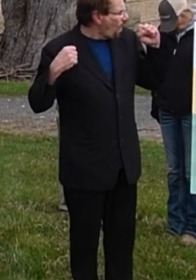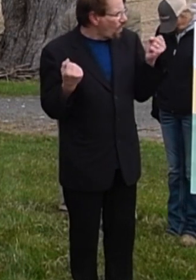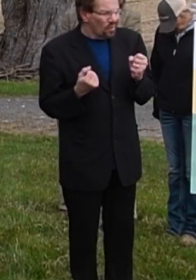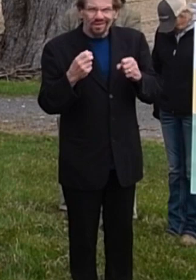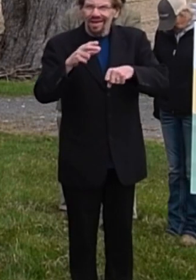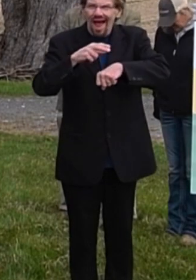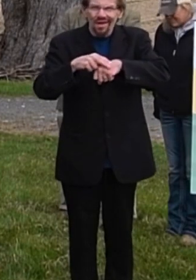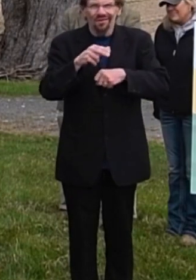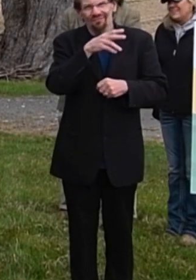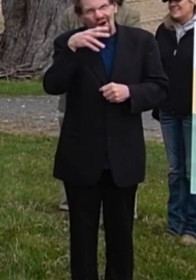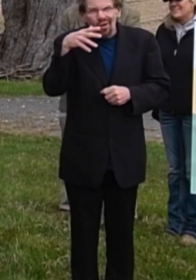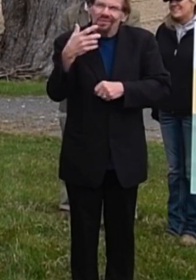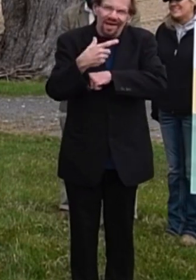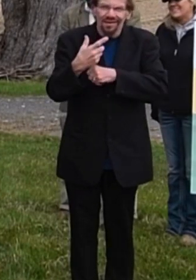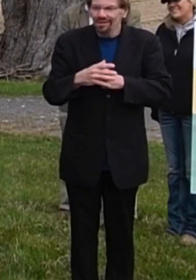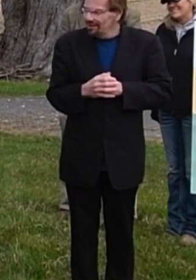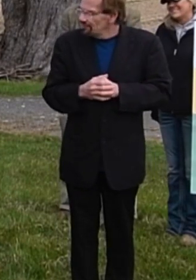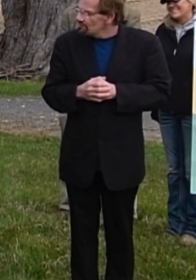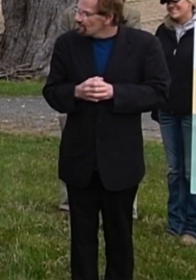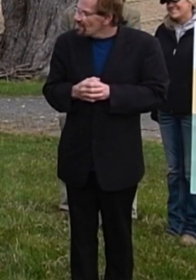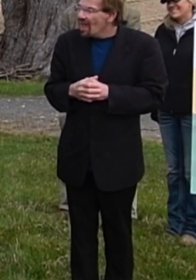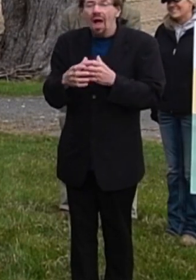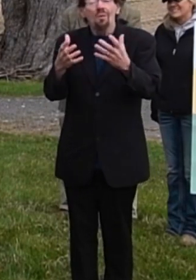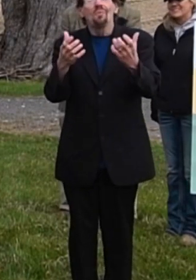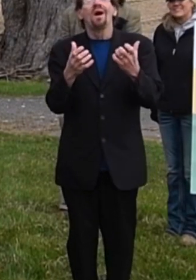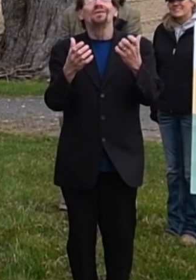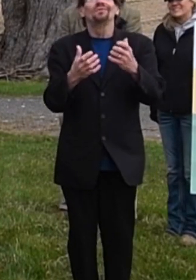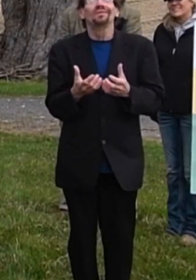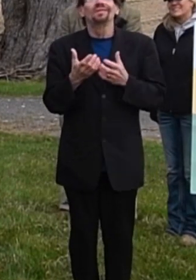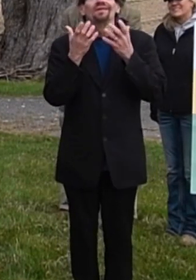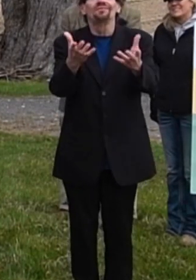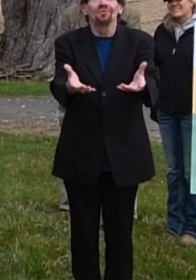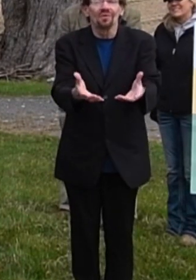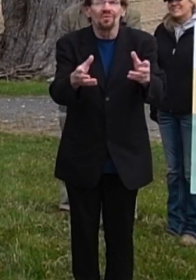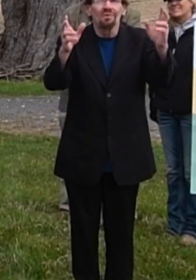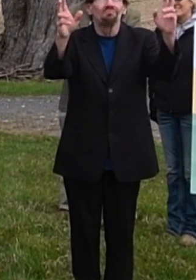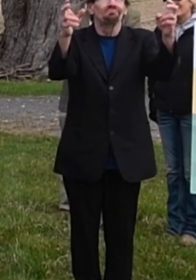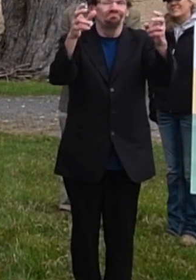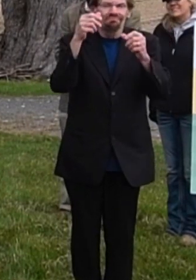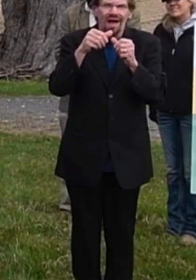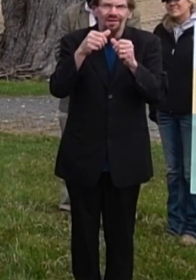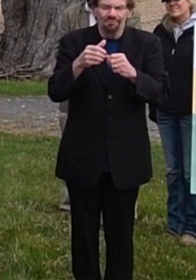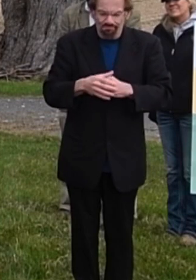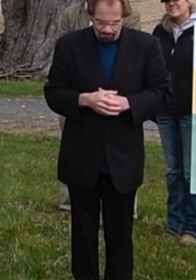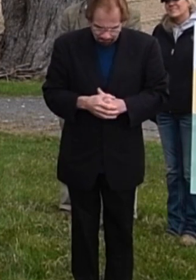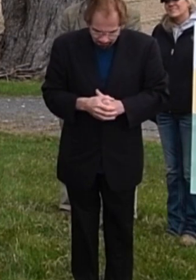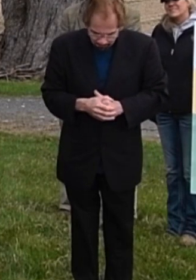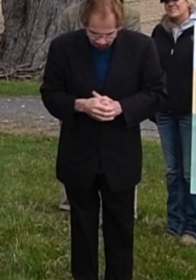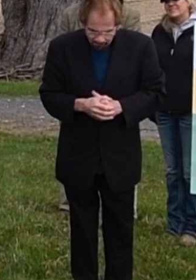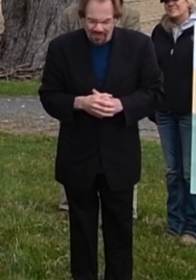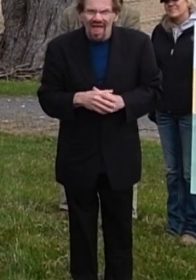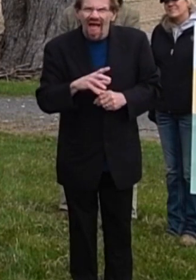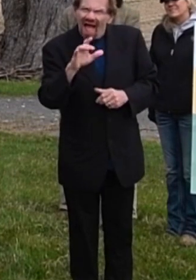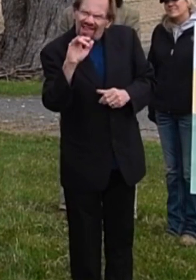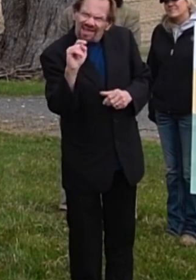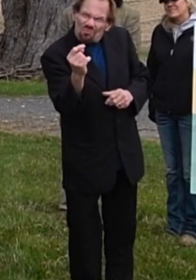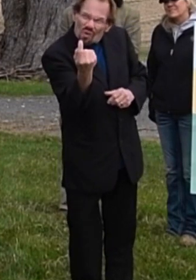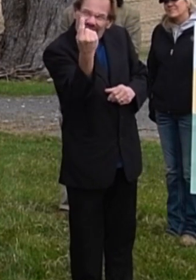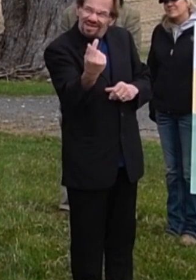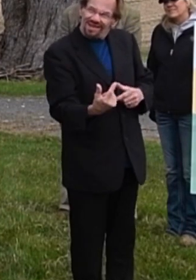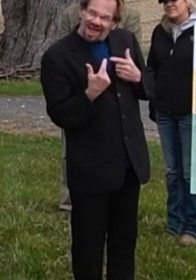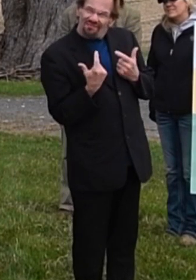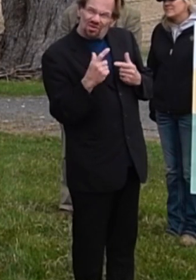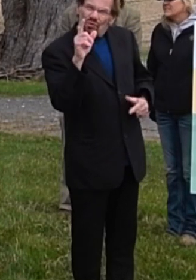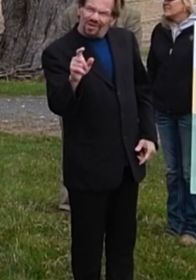Ag Day, I would like to leave you with a good reminder from one of my favorite quotes. At least once in your life, you